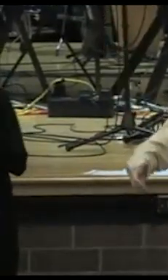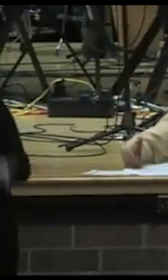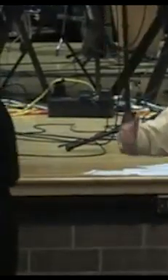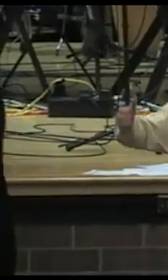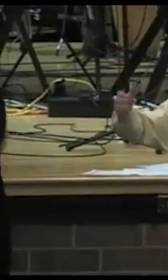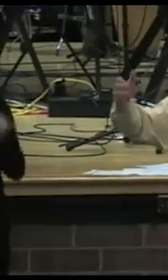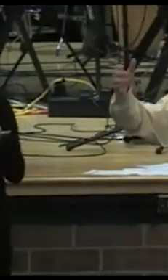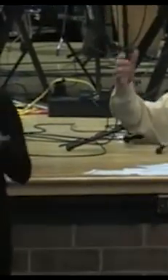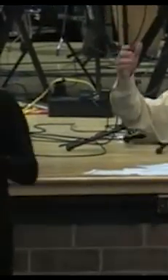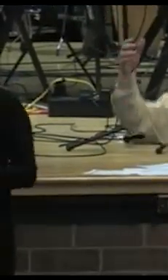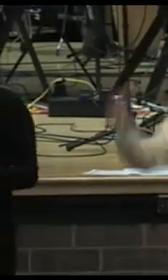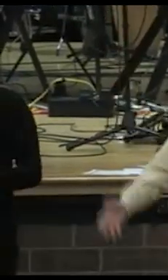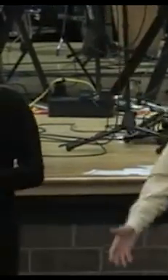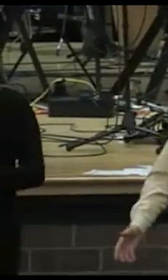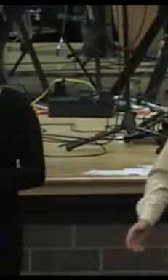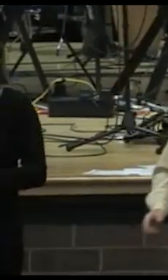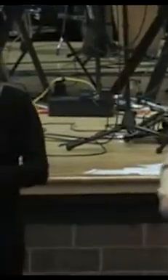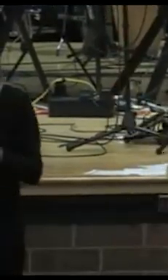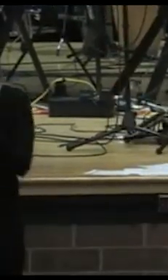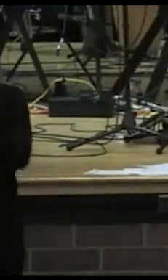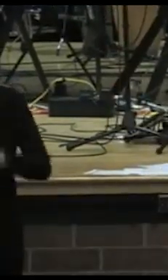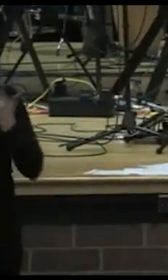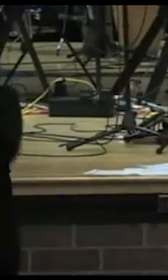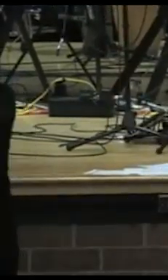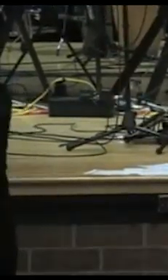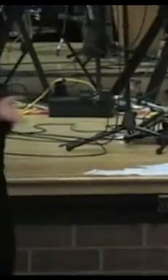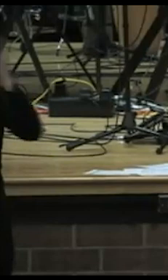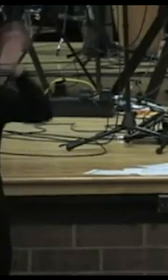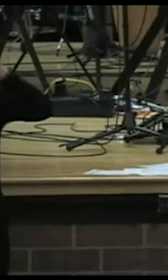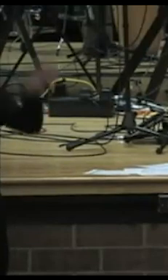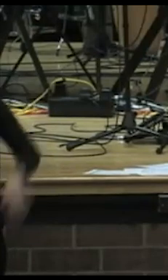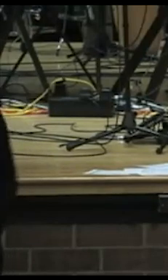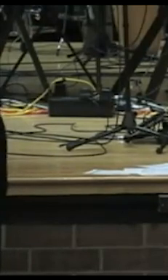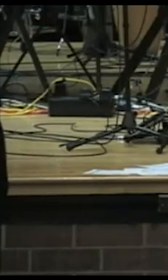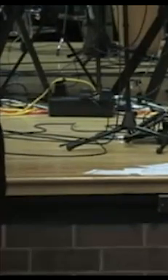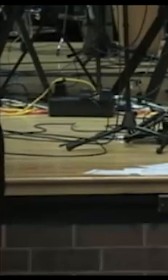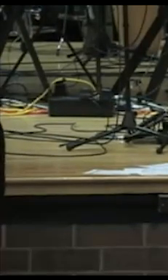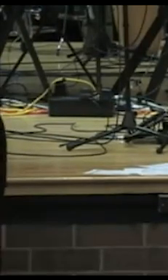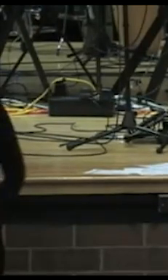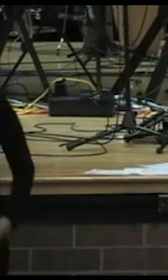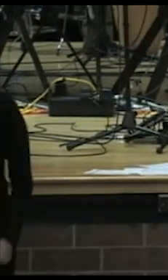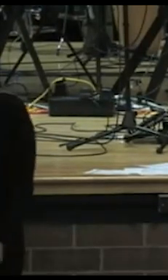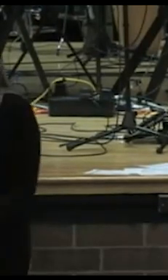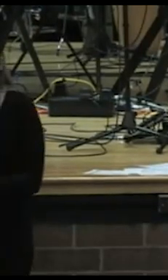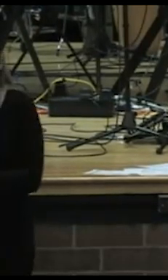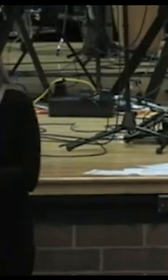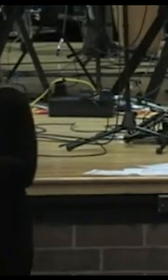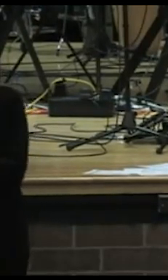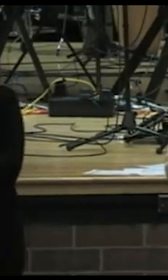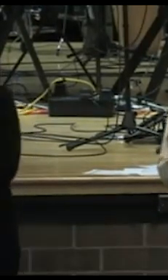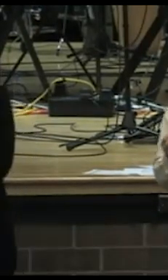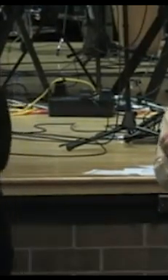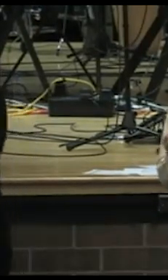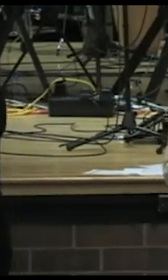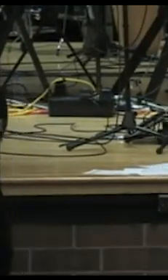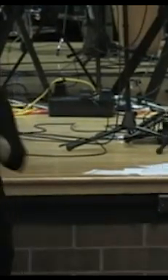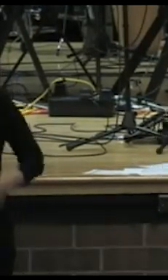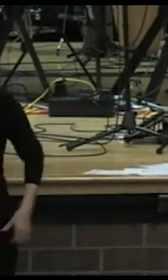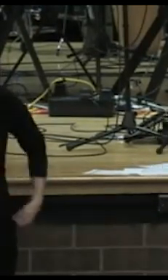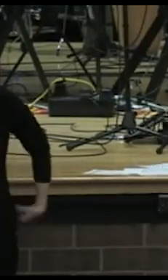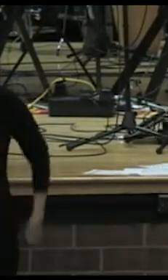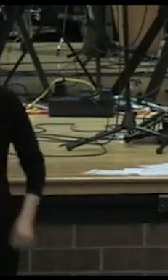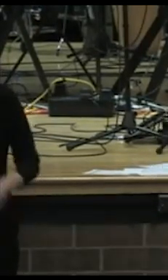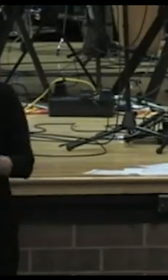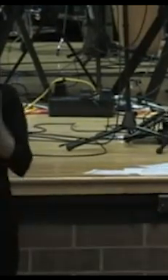That, you guys got to get alive. Hallelujah. I want you to experience it. But if you want to experience that